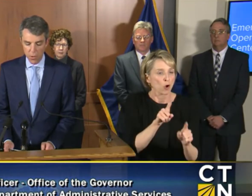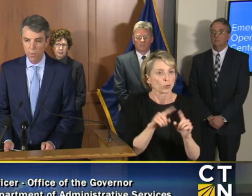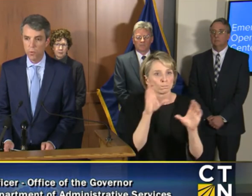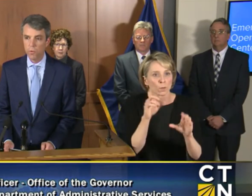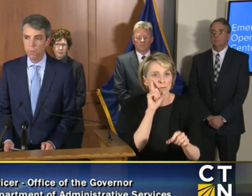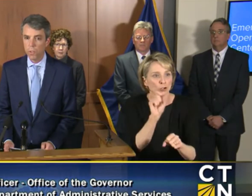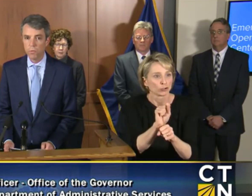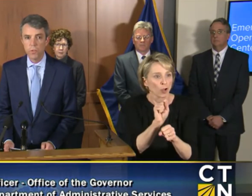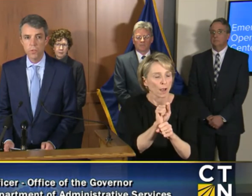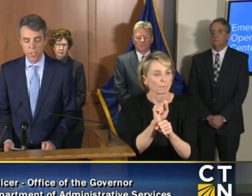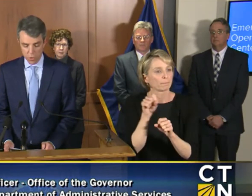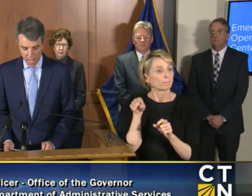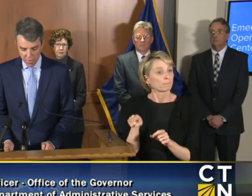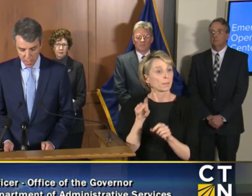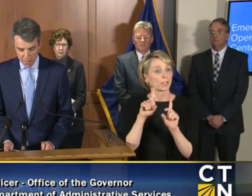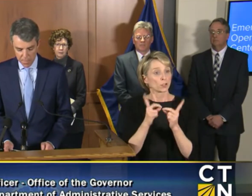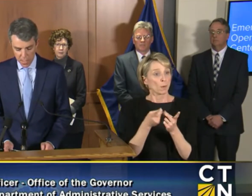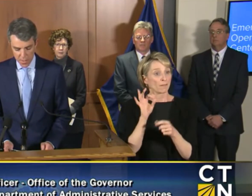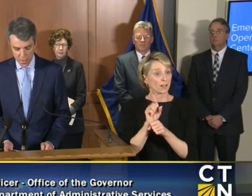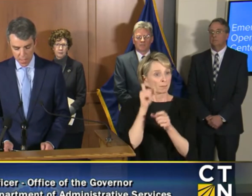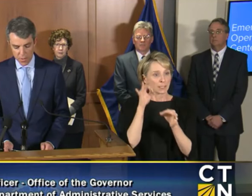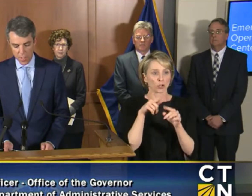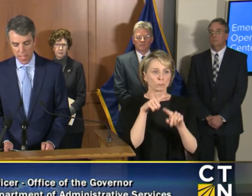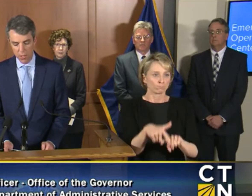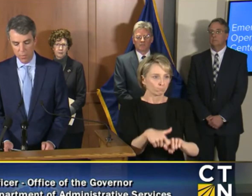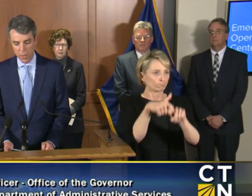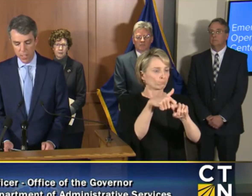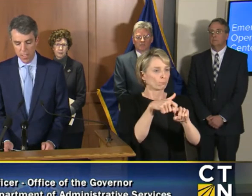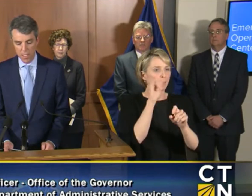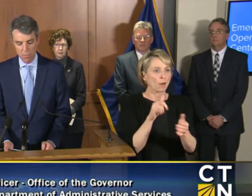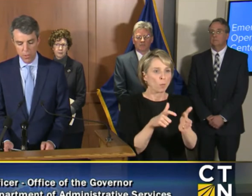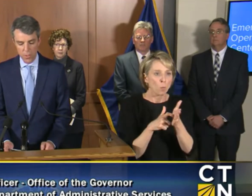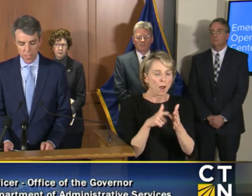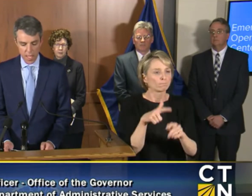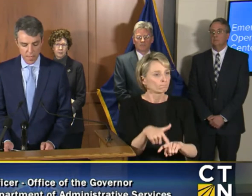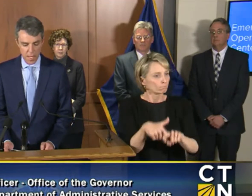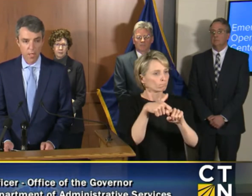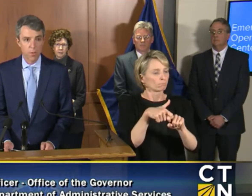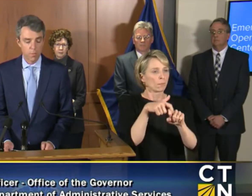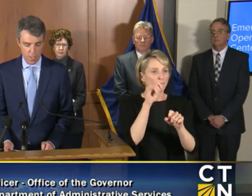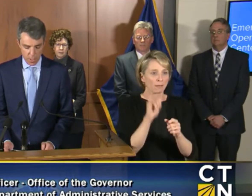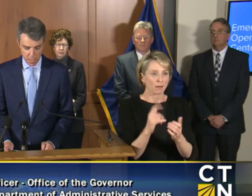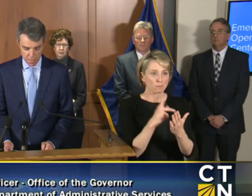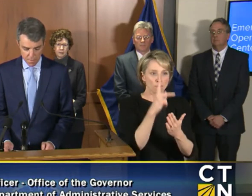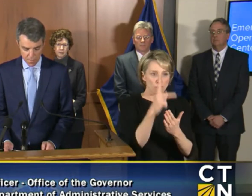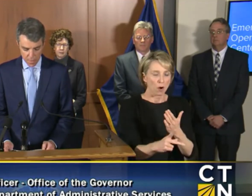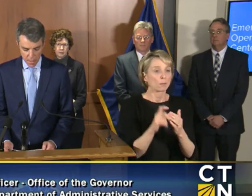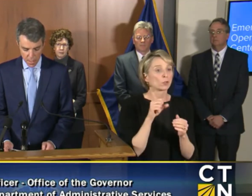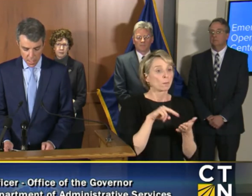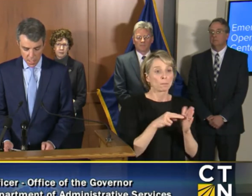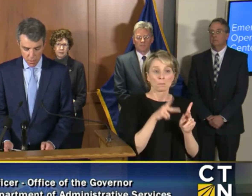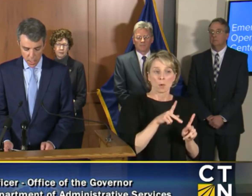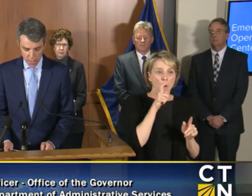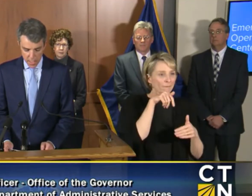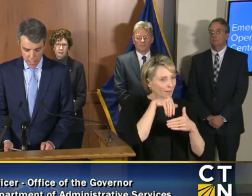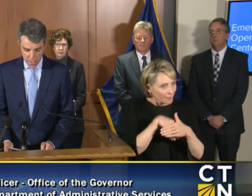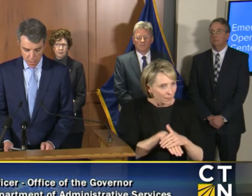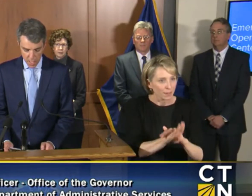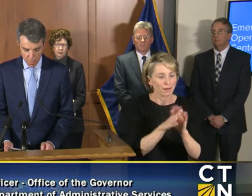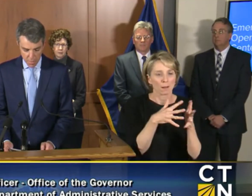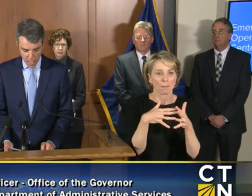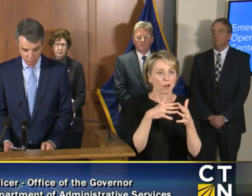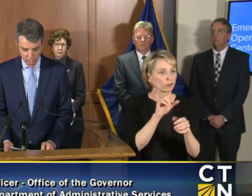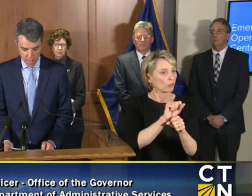this program will reduce the traffic in the centers and help limit in-person contact with the public. DOL